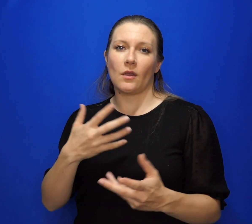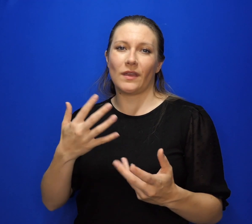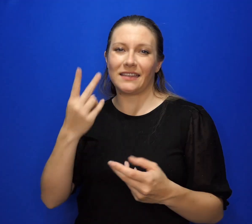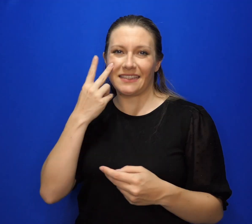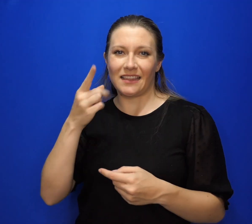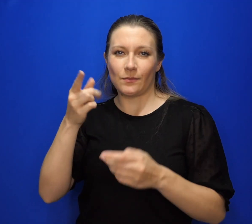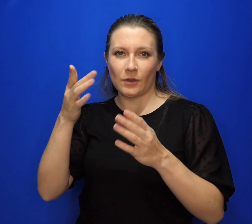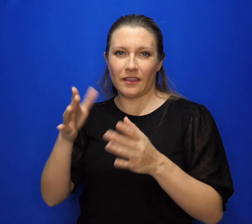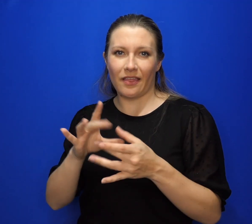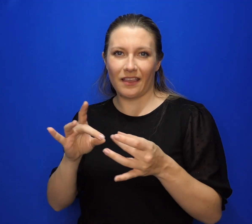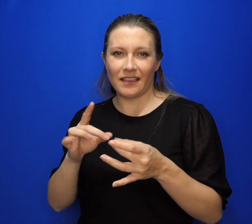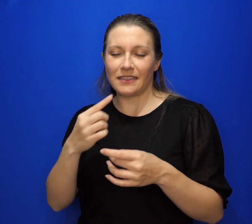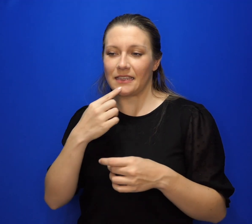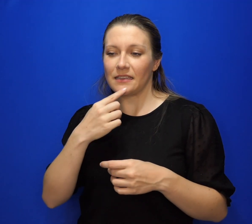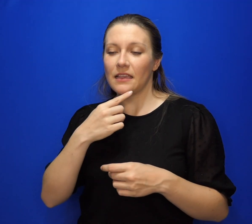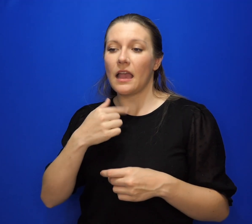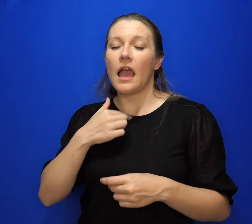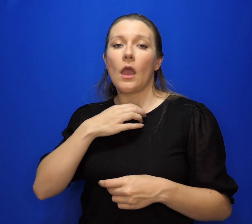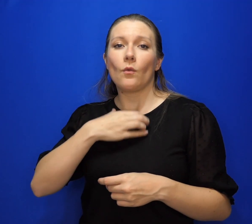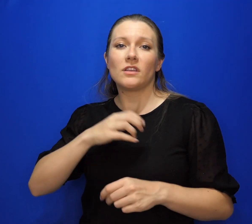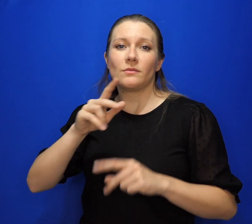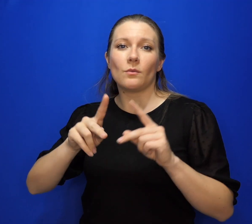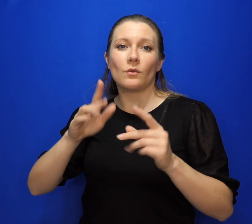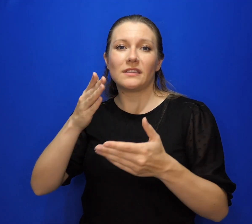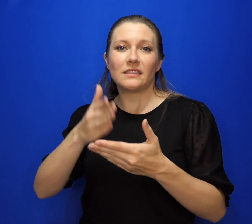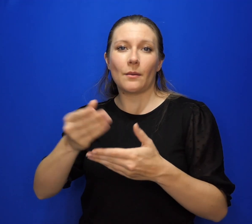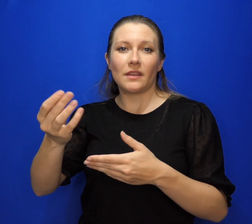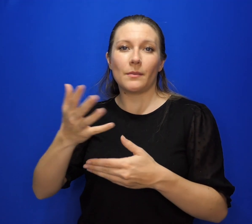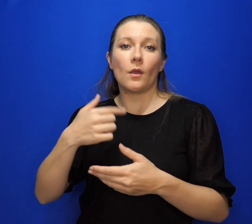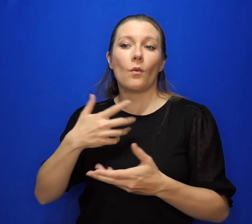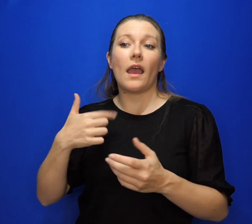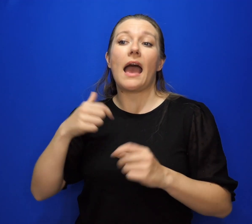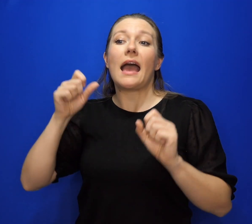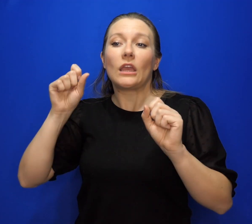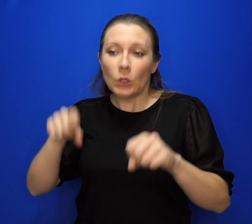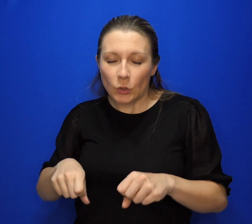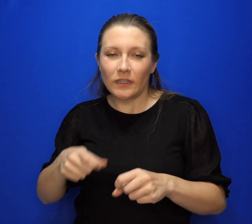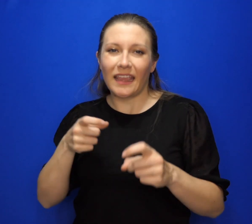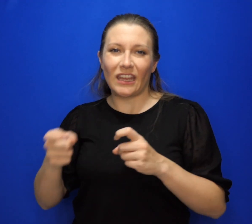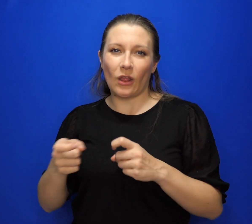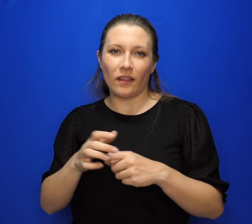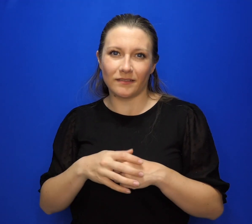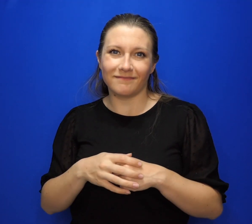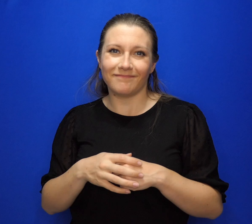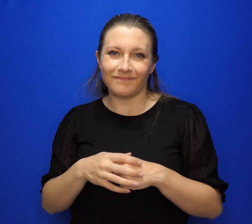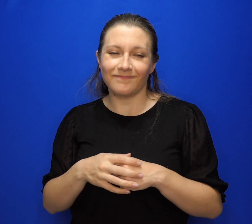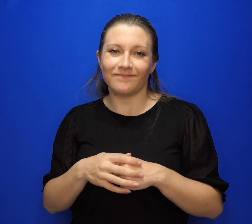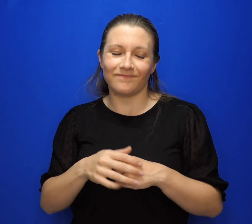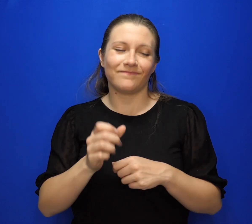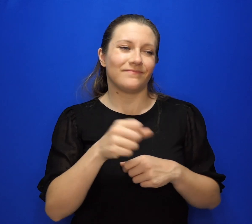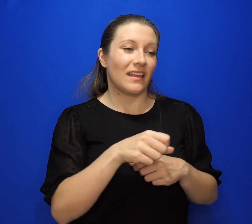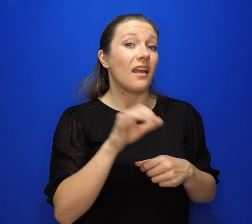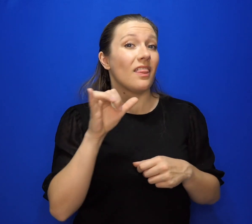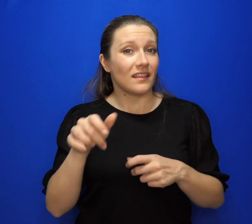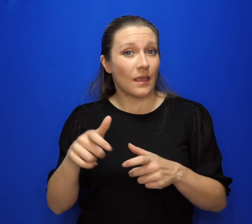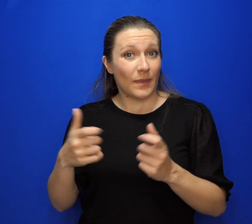I wish people would have stopped telling me what I could handle. Yeah. That was a big one. Because they don't